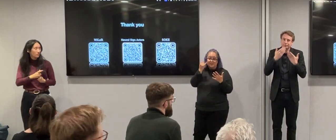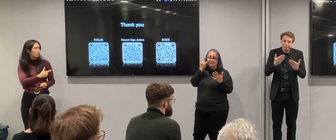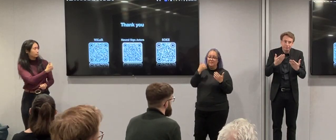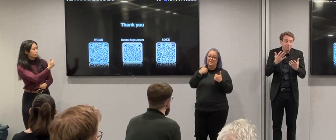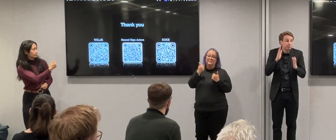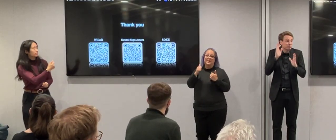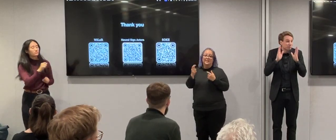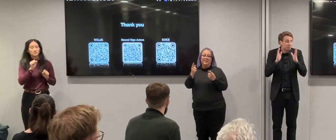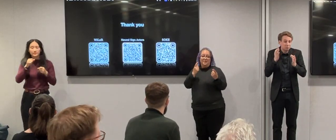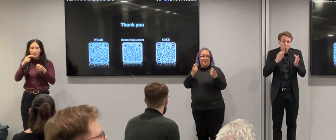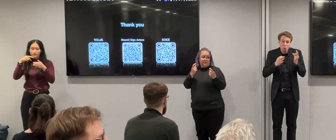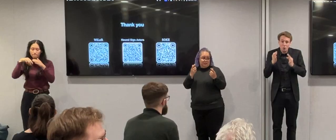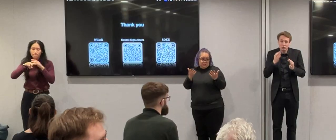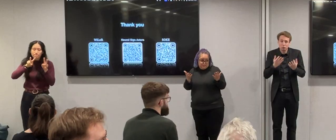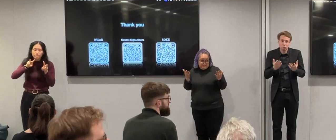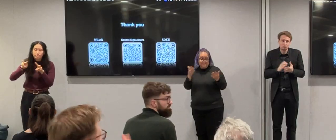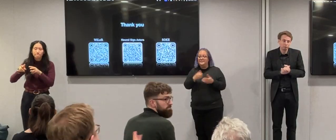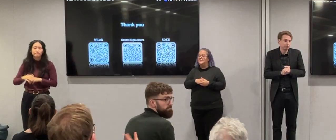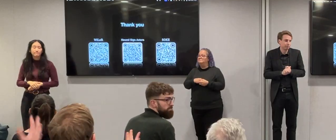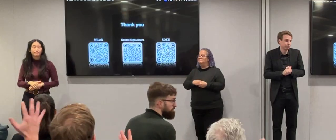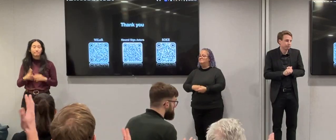questions.